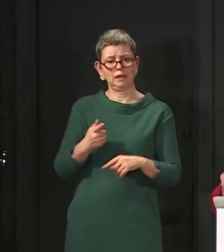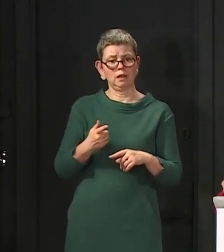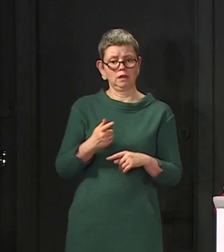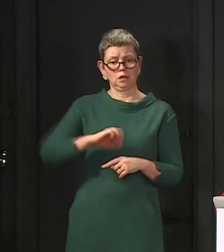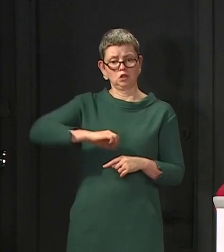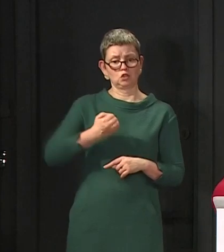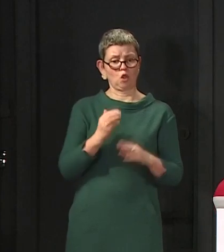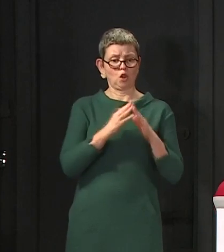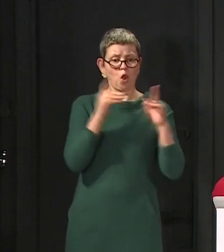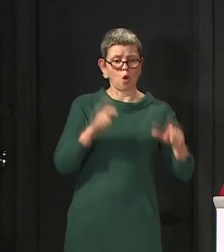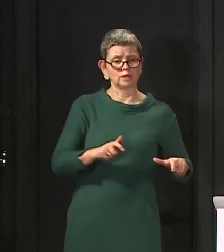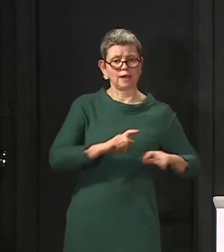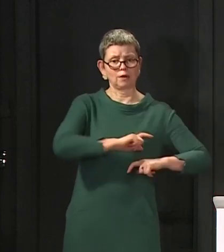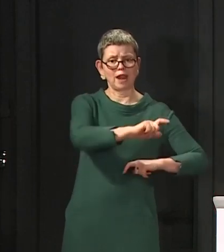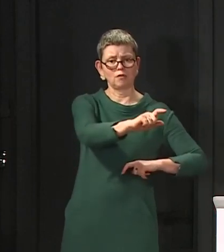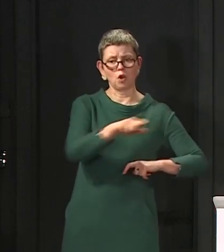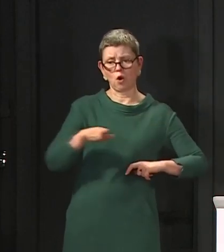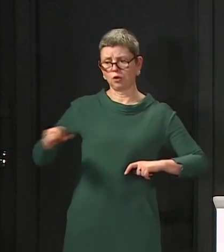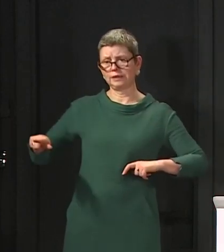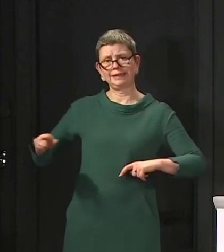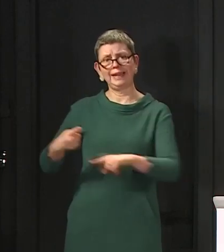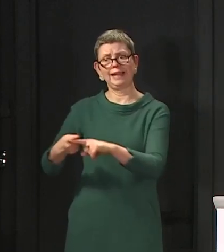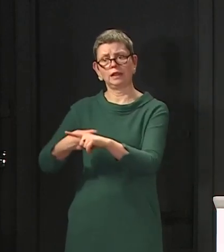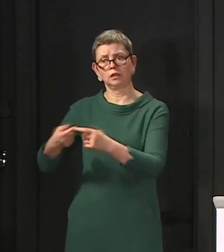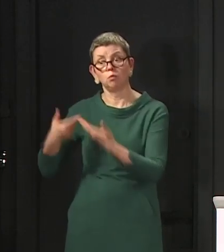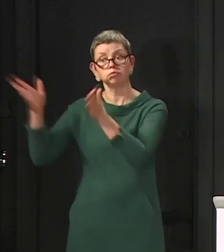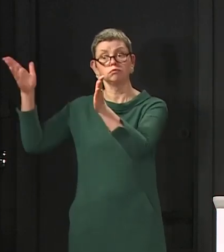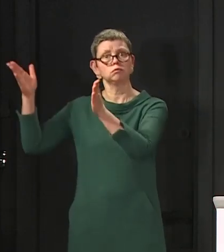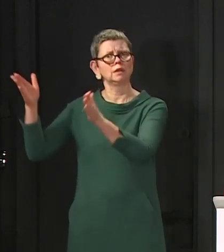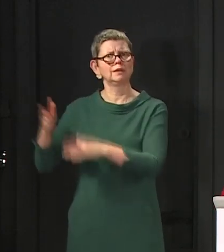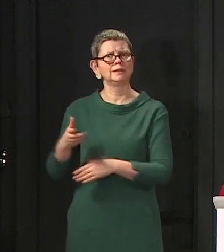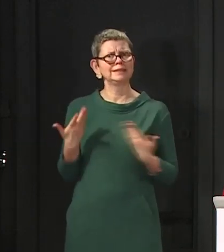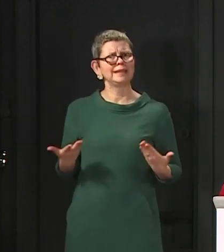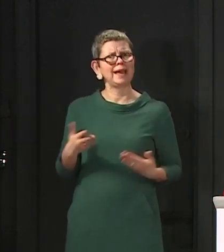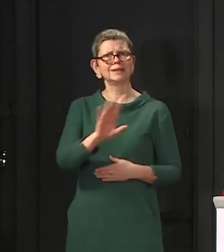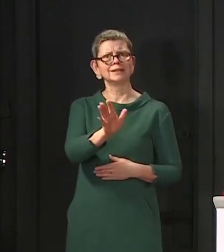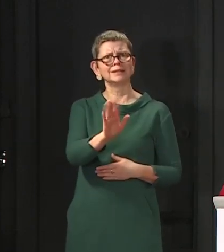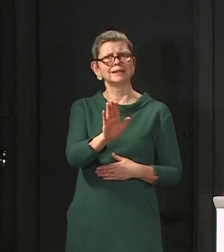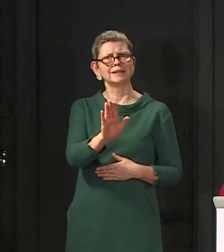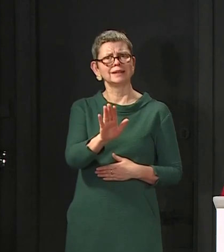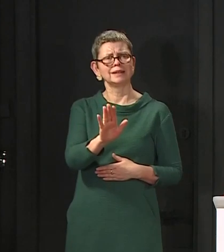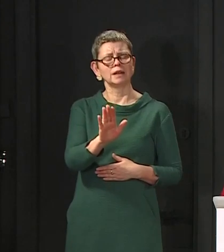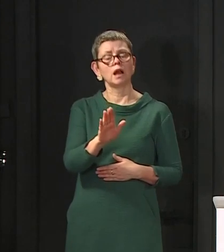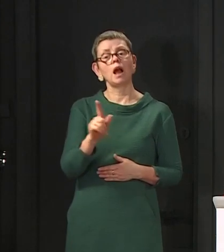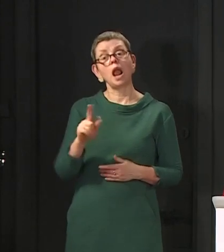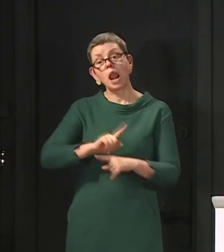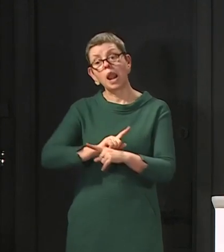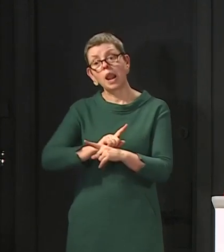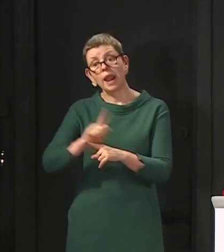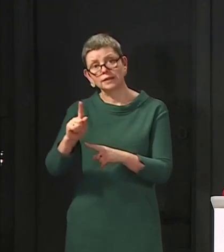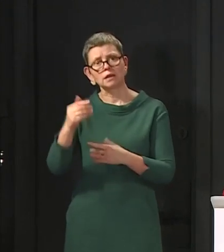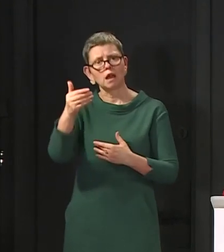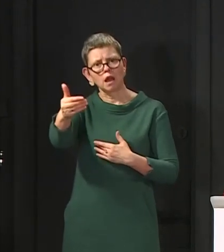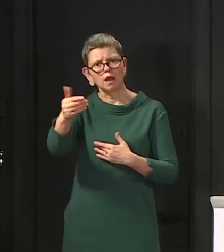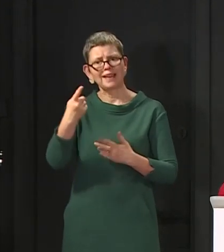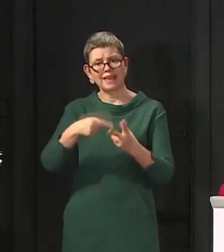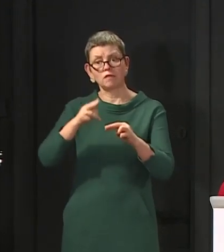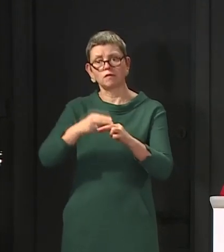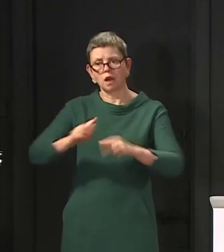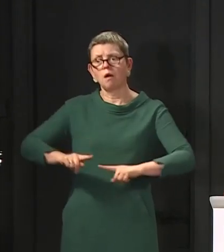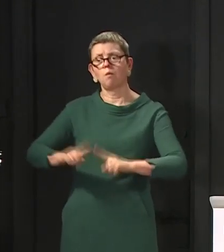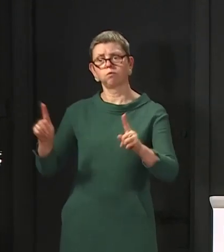we ever got to that stage, and I don't anticipate that we will get to that stage, then clearly you have more fundamental issues to try to resolve.